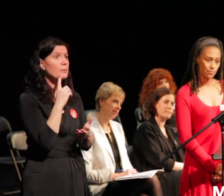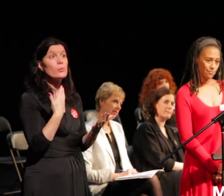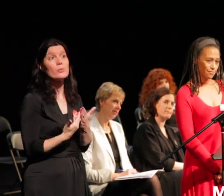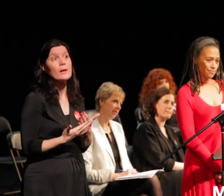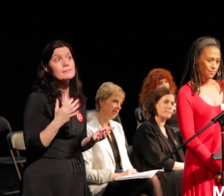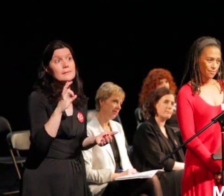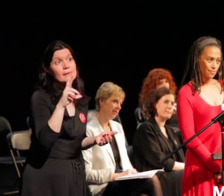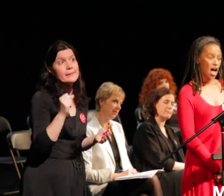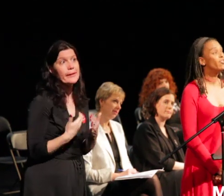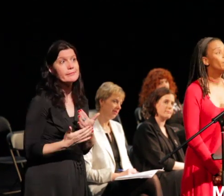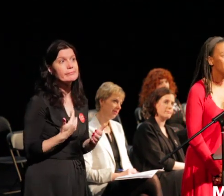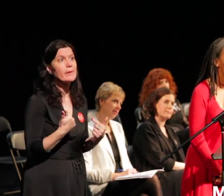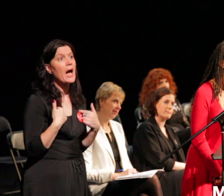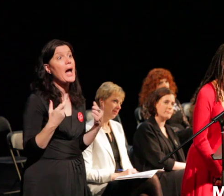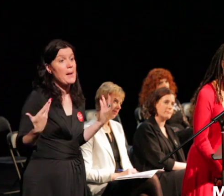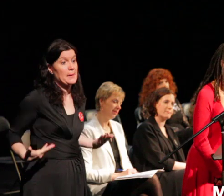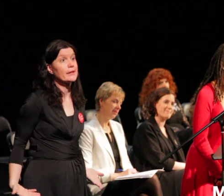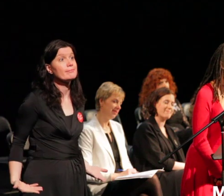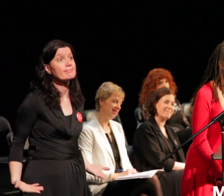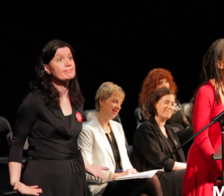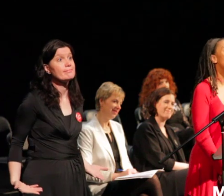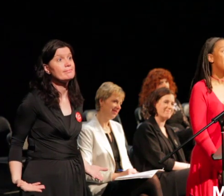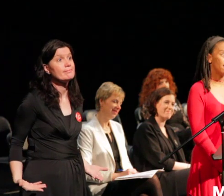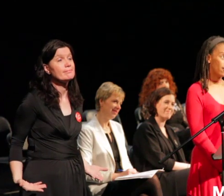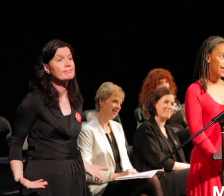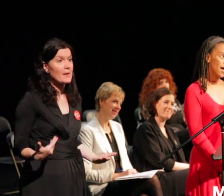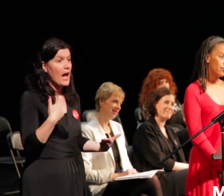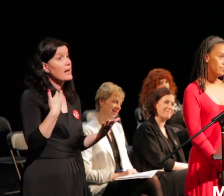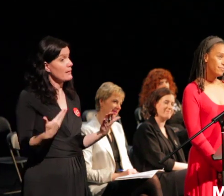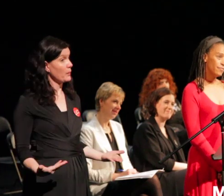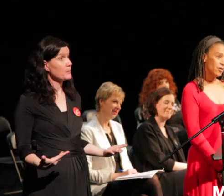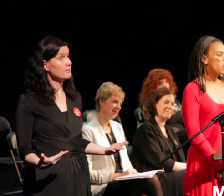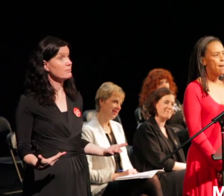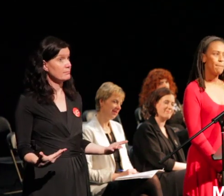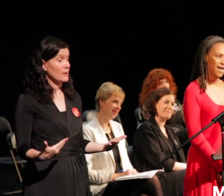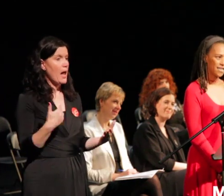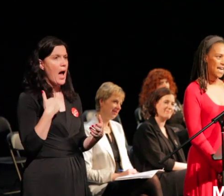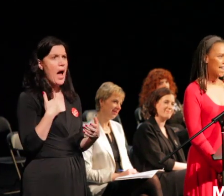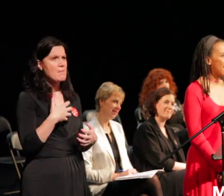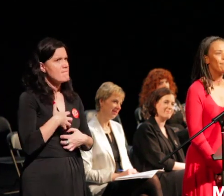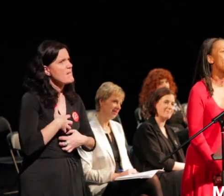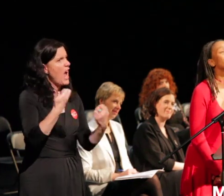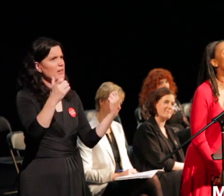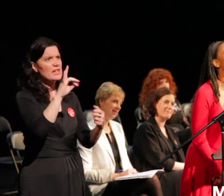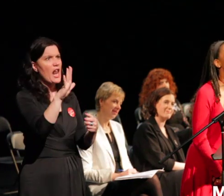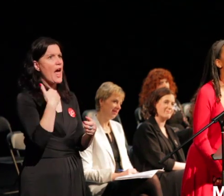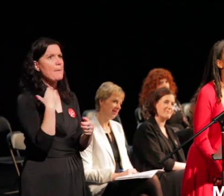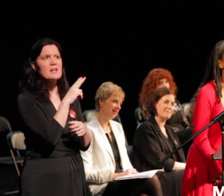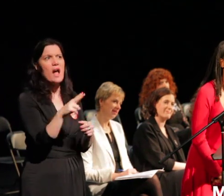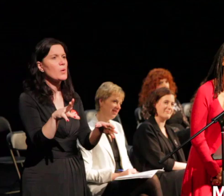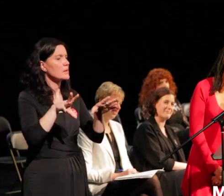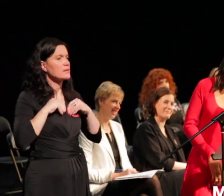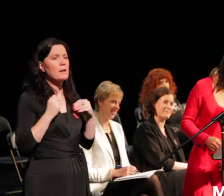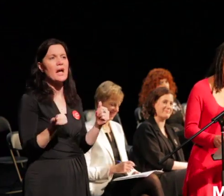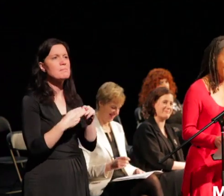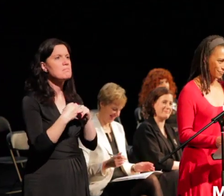what? I do exist. And right now, well, I'm mad as hell and I'm not gonna take it